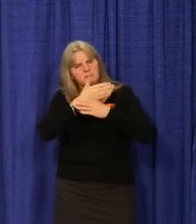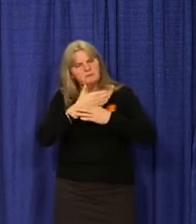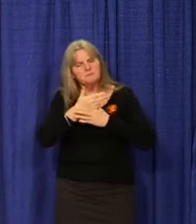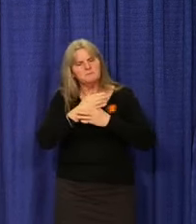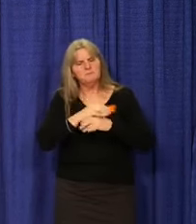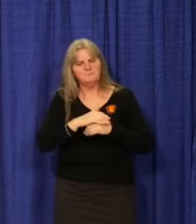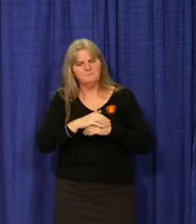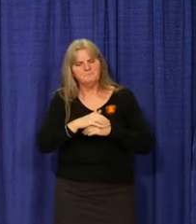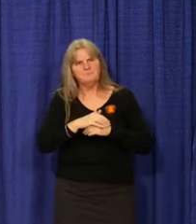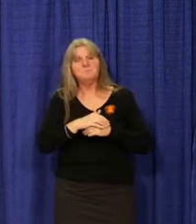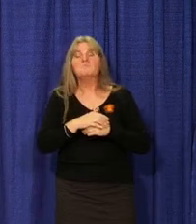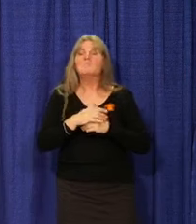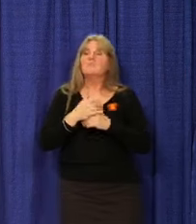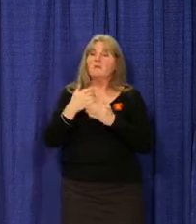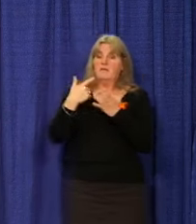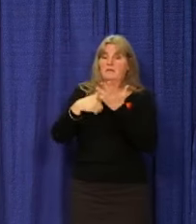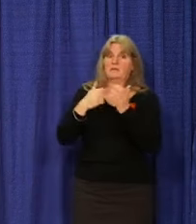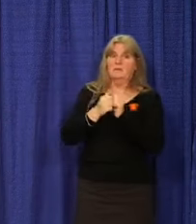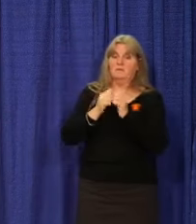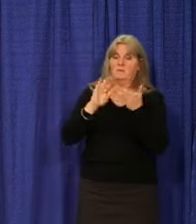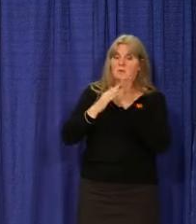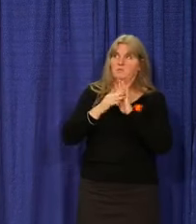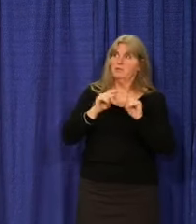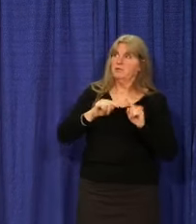spoken with community individuals who